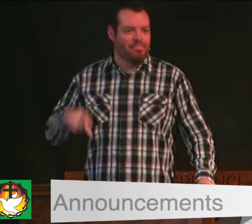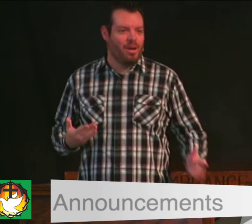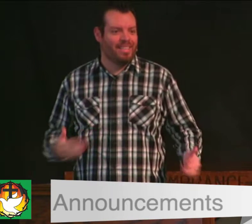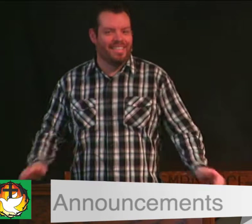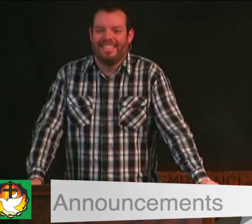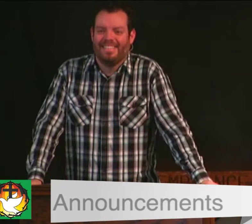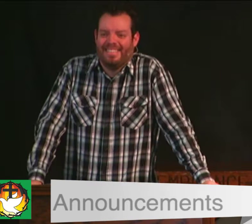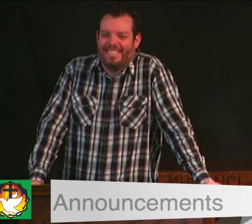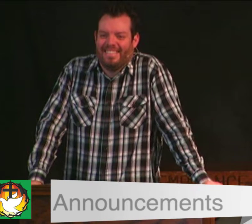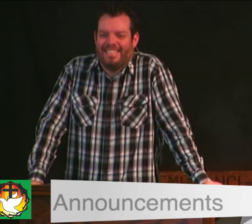probably.